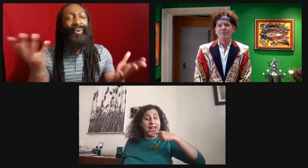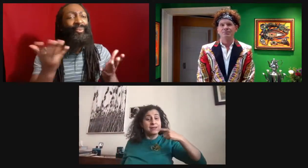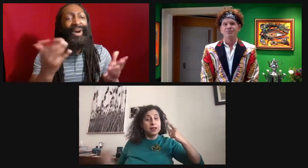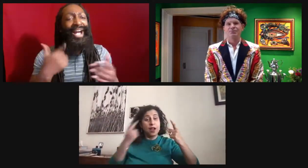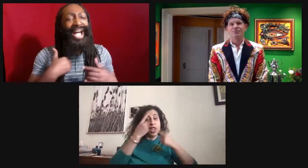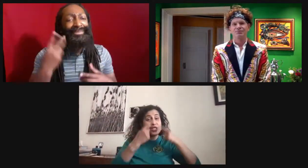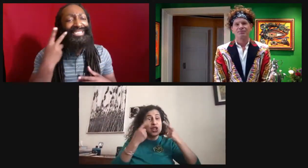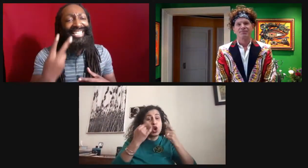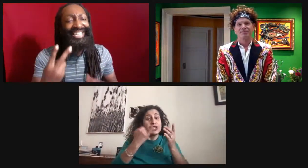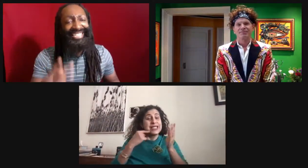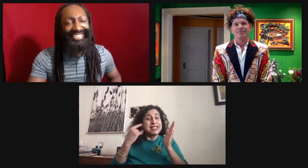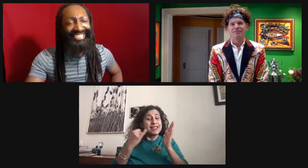Guy Wonder.